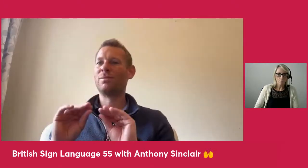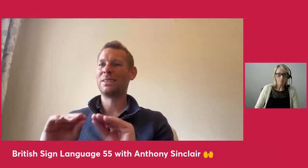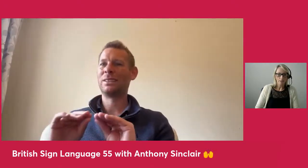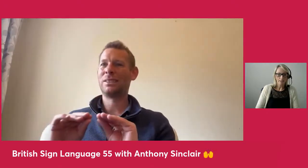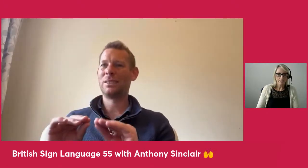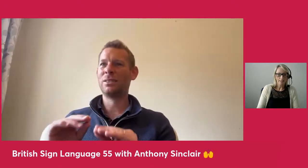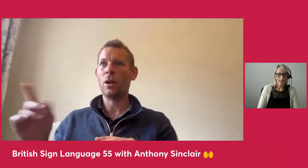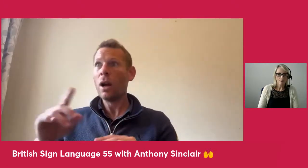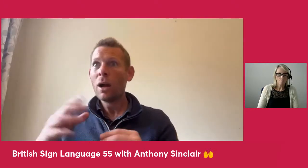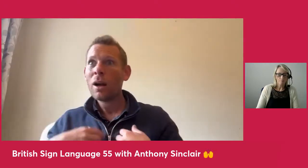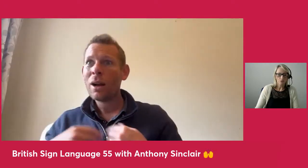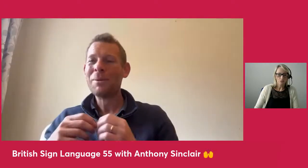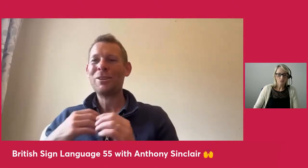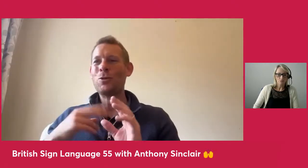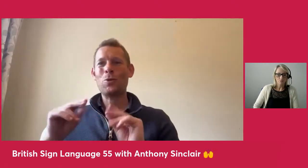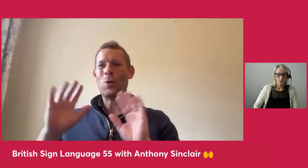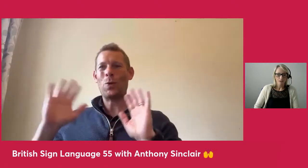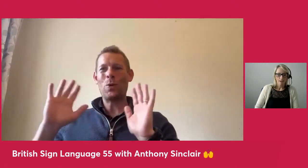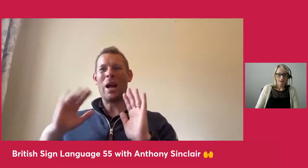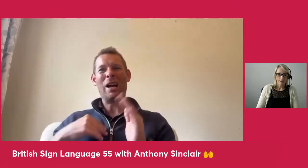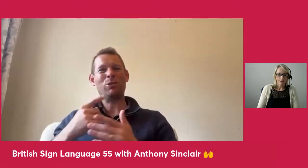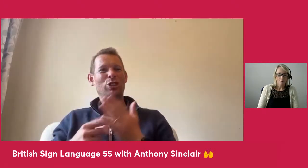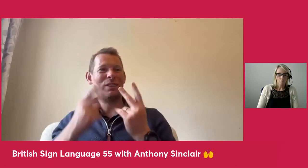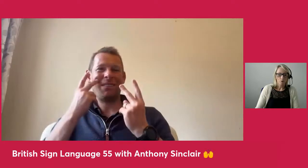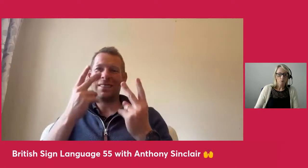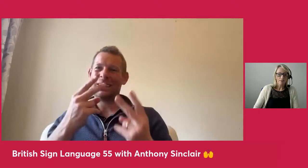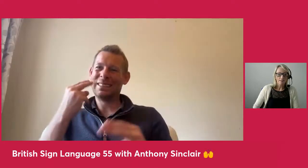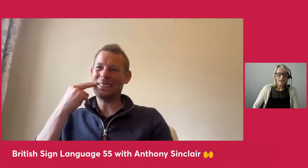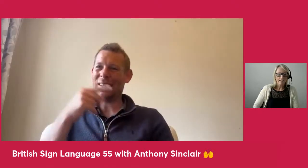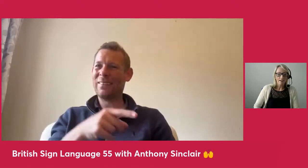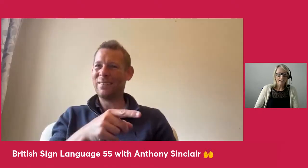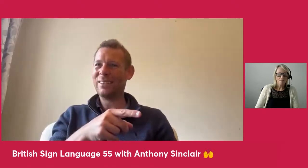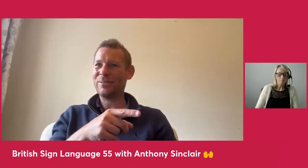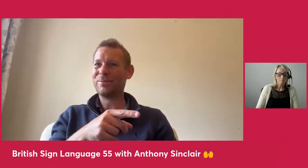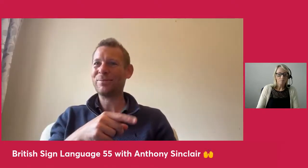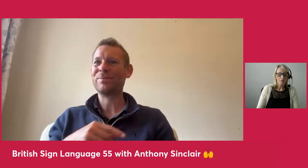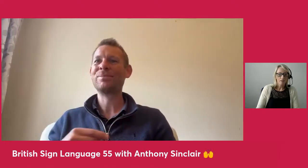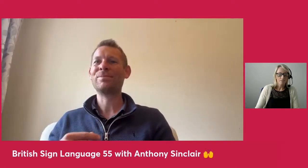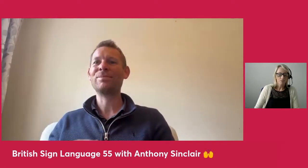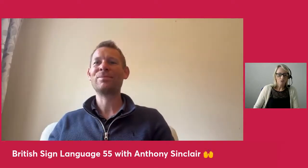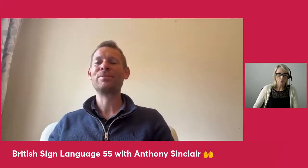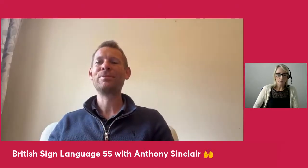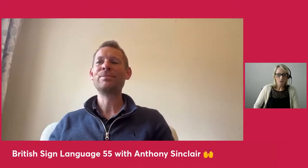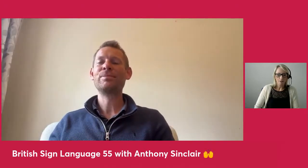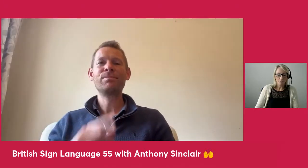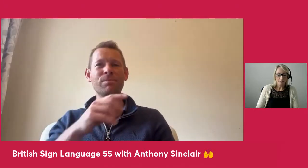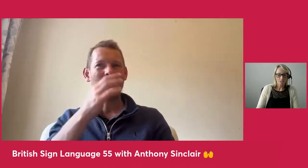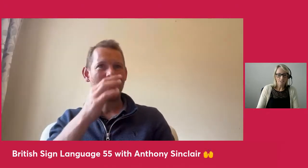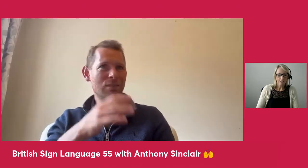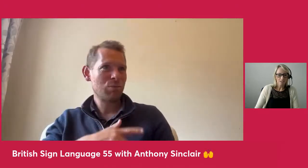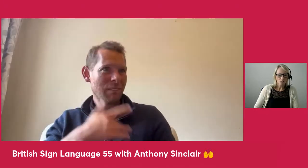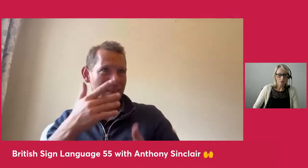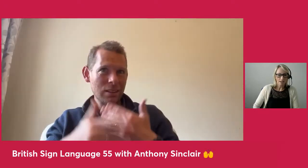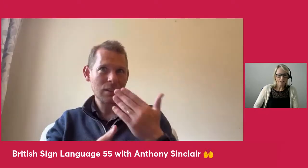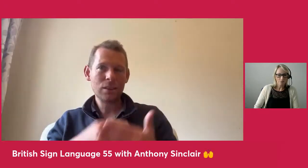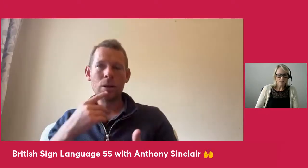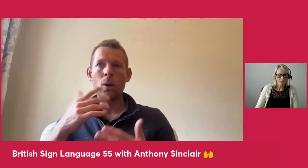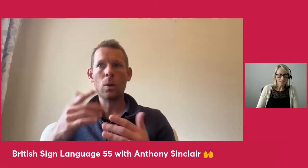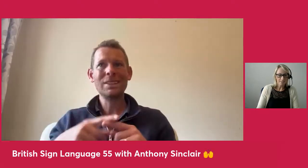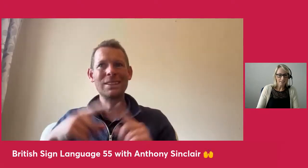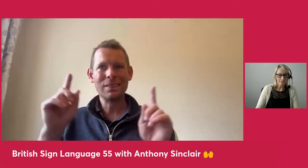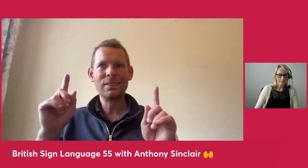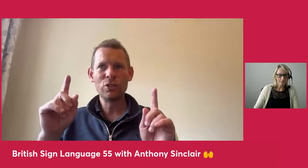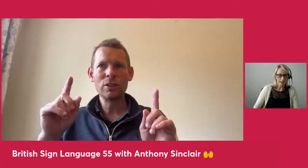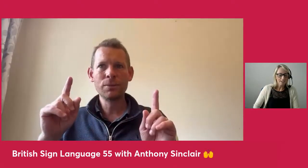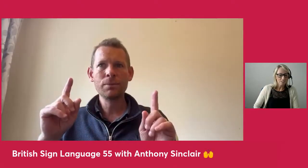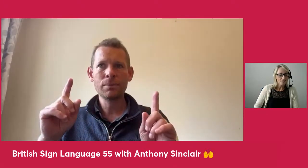6 weeks of me just going there to have the sessions, then I just began to